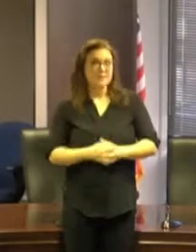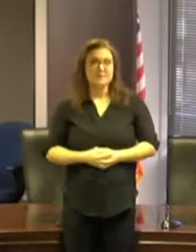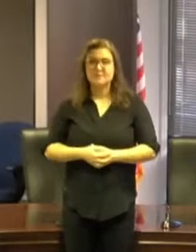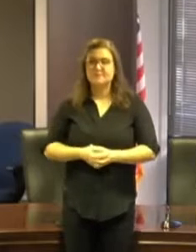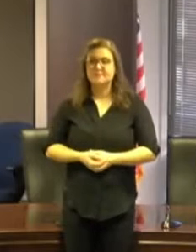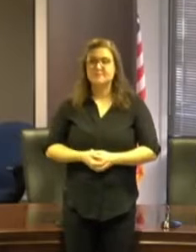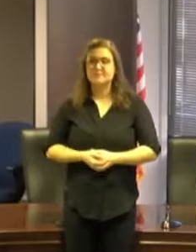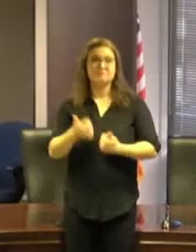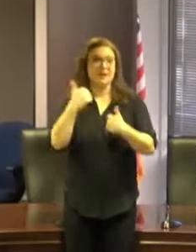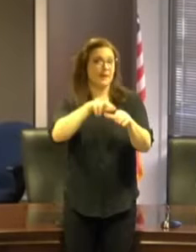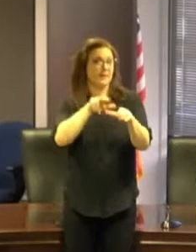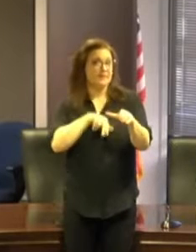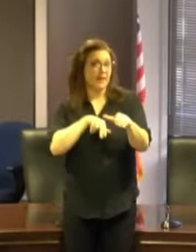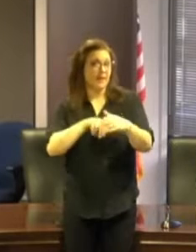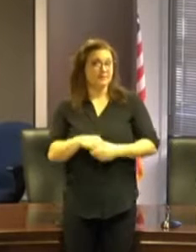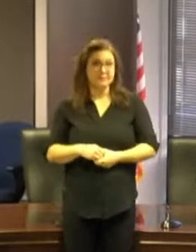Abstaining?